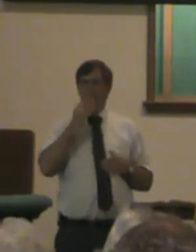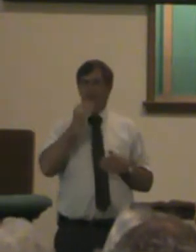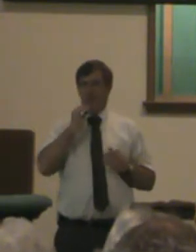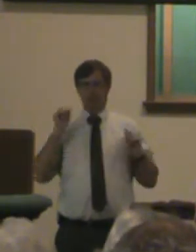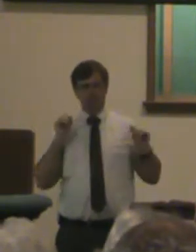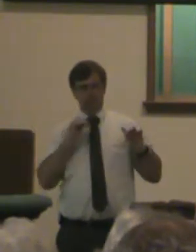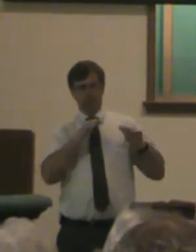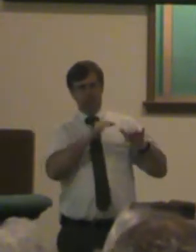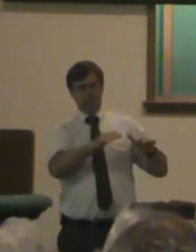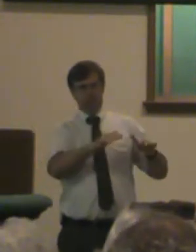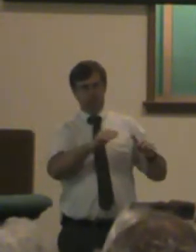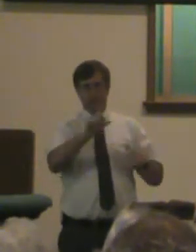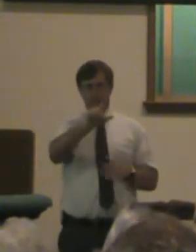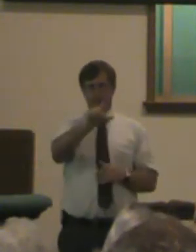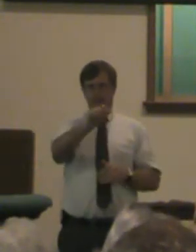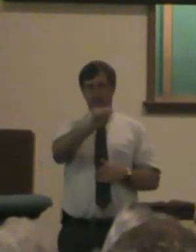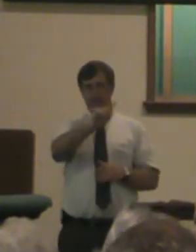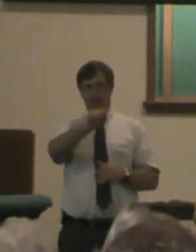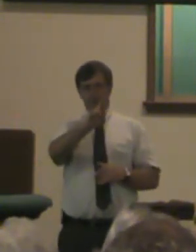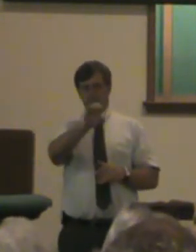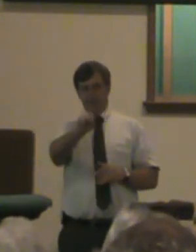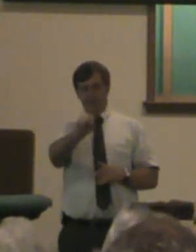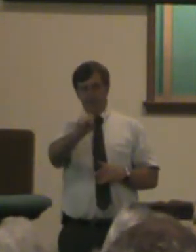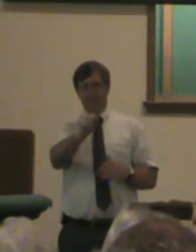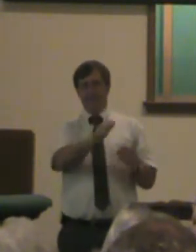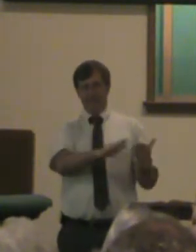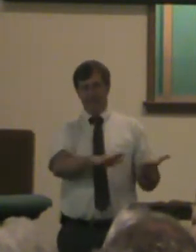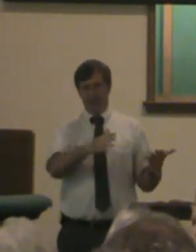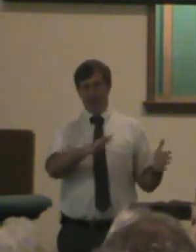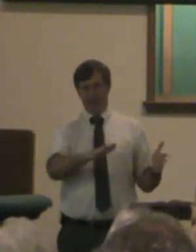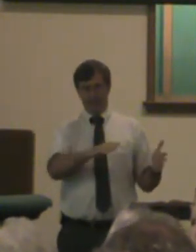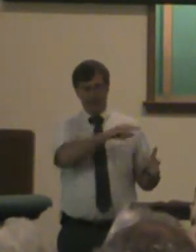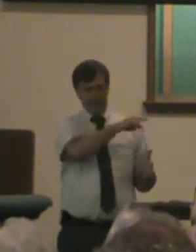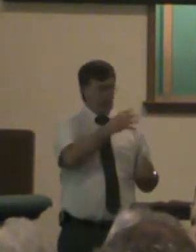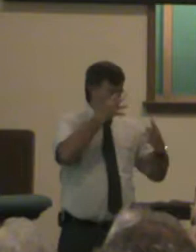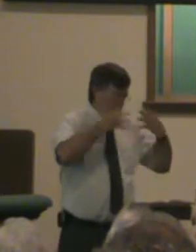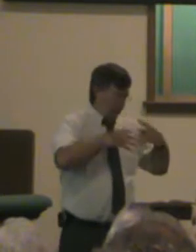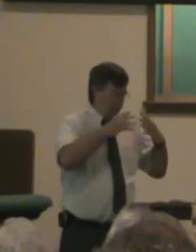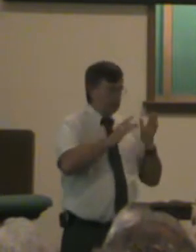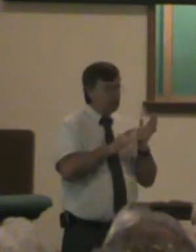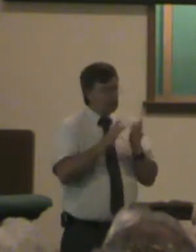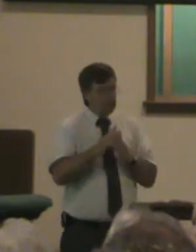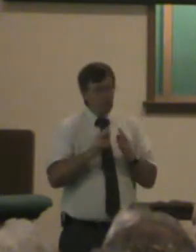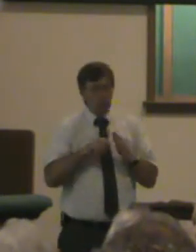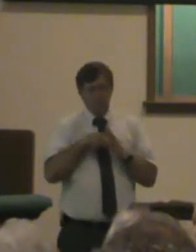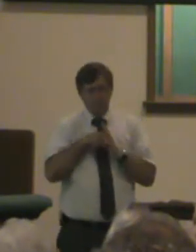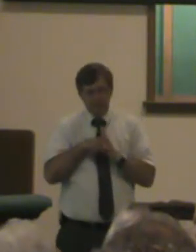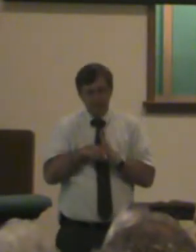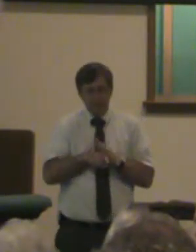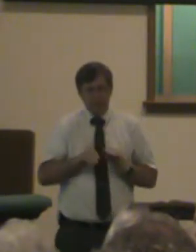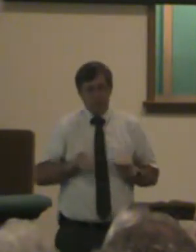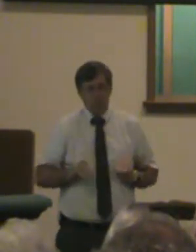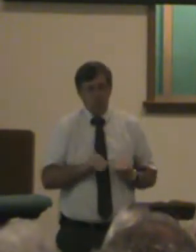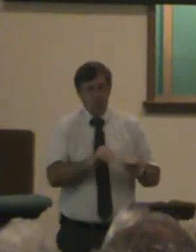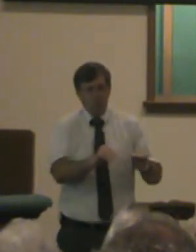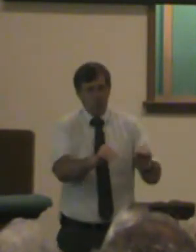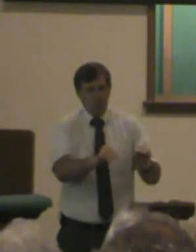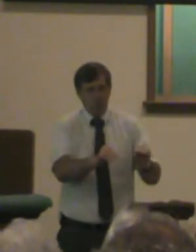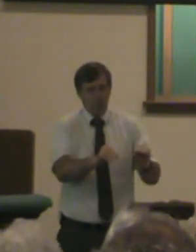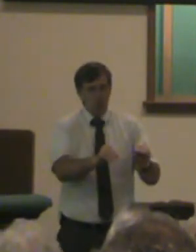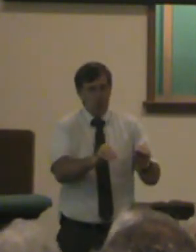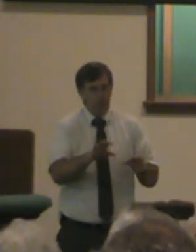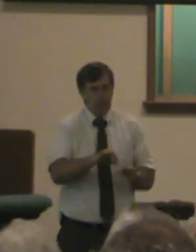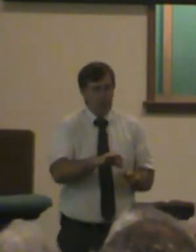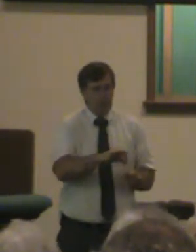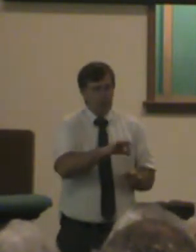along after Lazarus had died, with her also weeping, he was deeply moved by those words in spirit